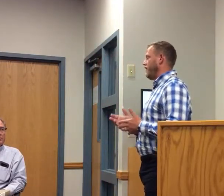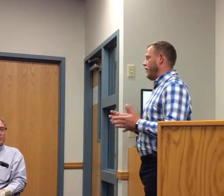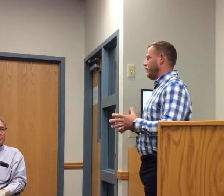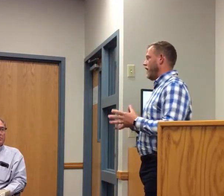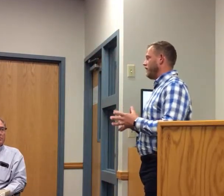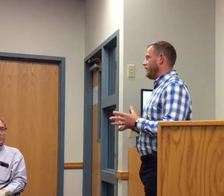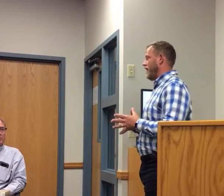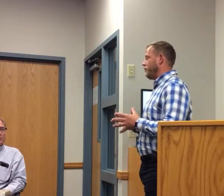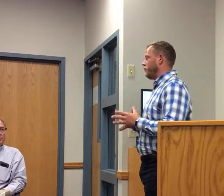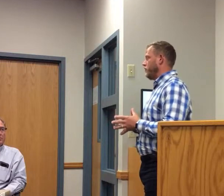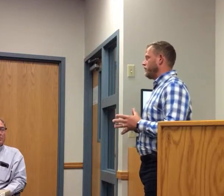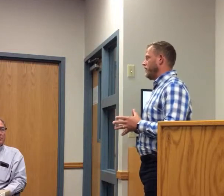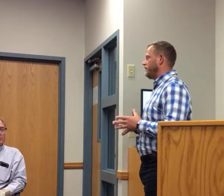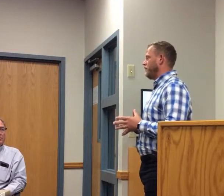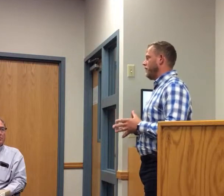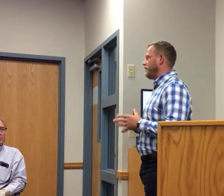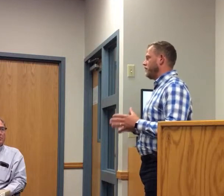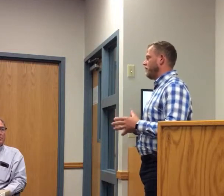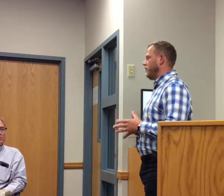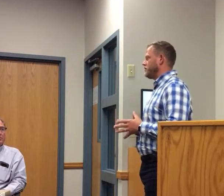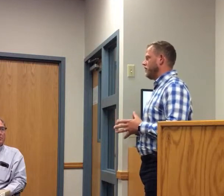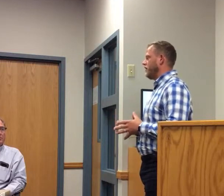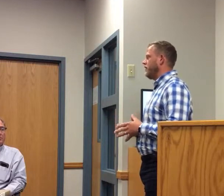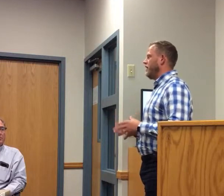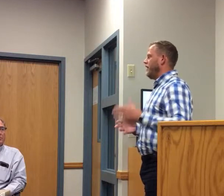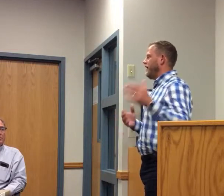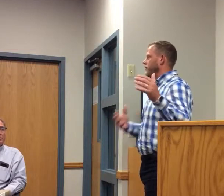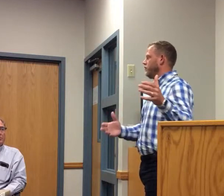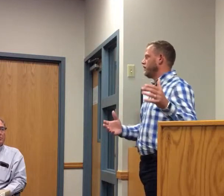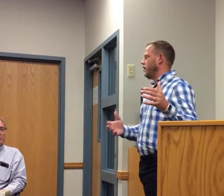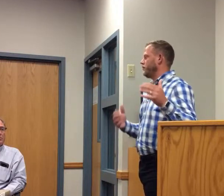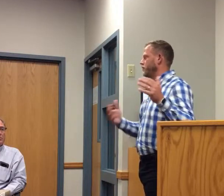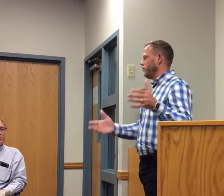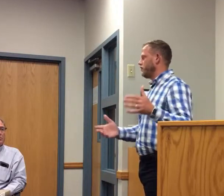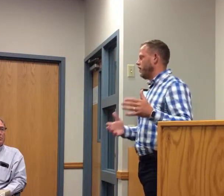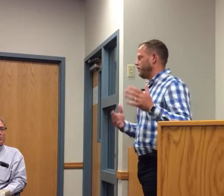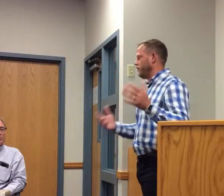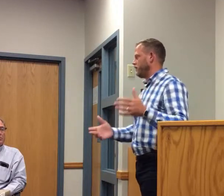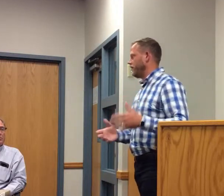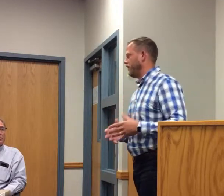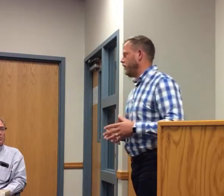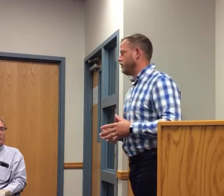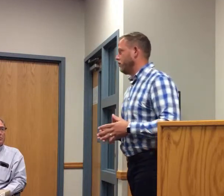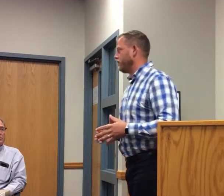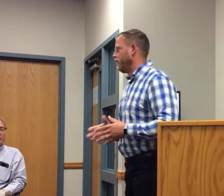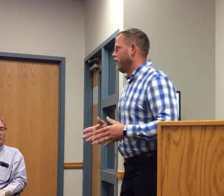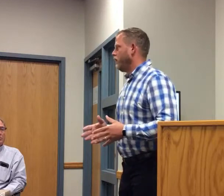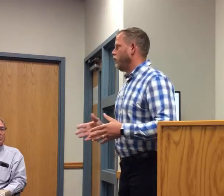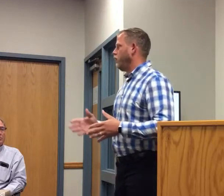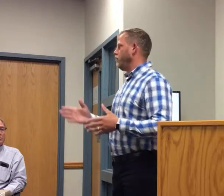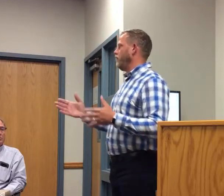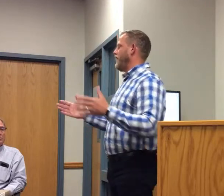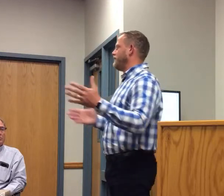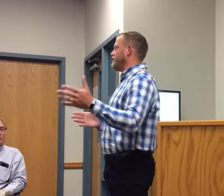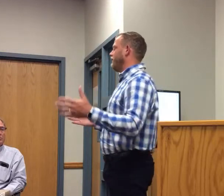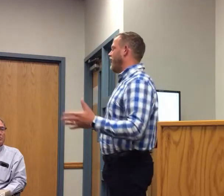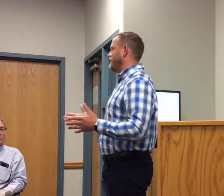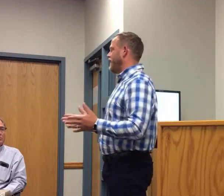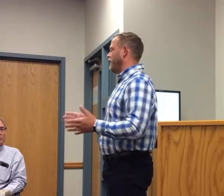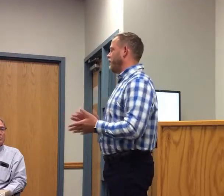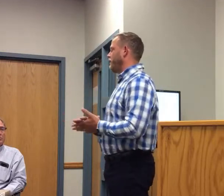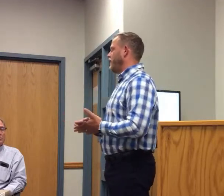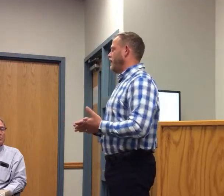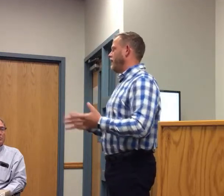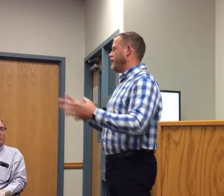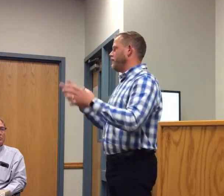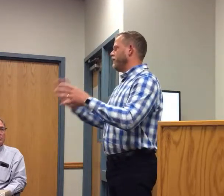and that was oftentimes when those kids could meet during mentoring in those clubs with those clubs and those activity groups. Well, when we had to divide